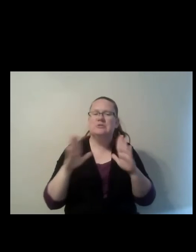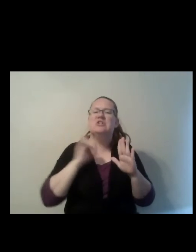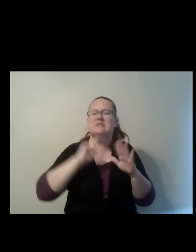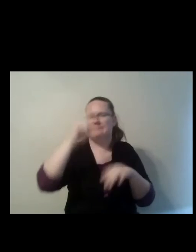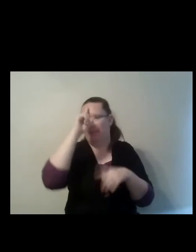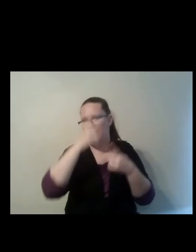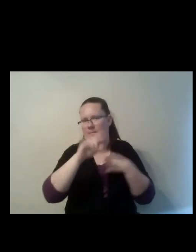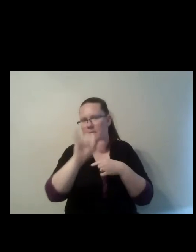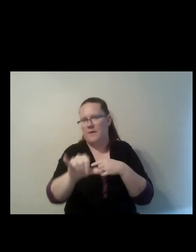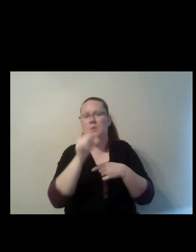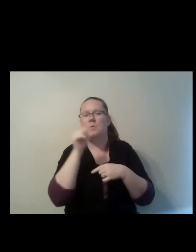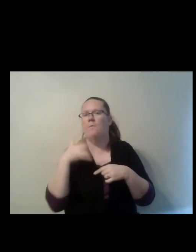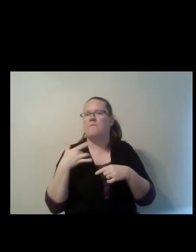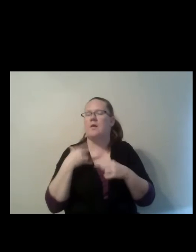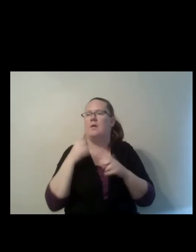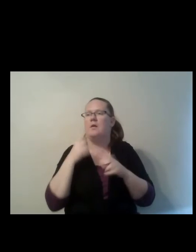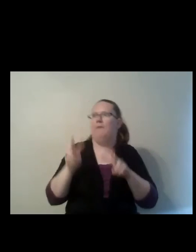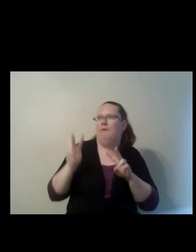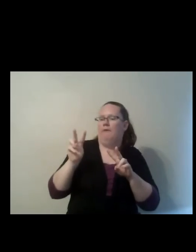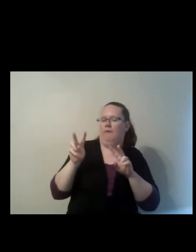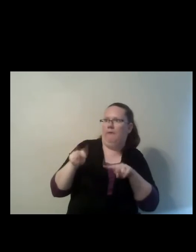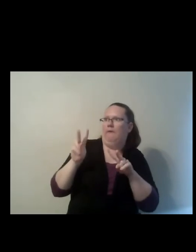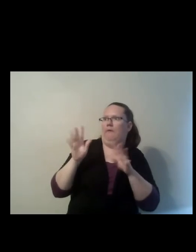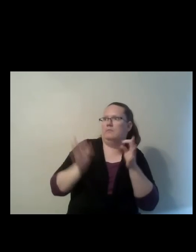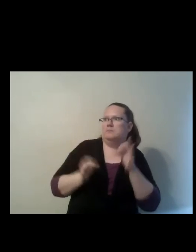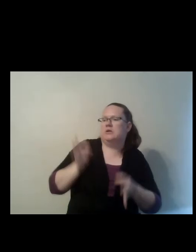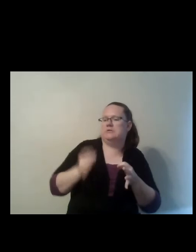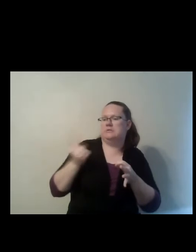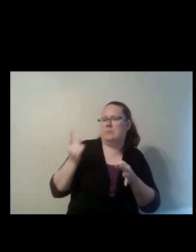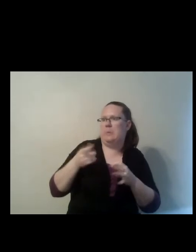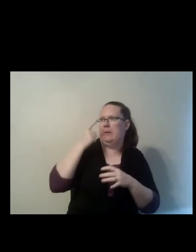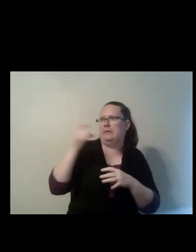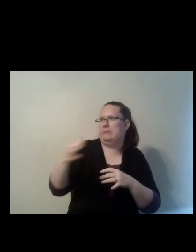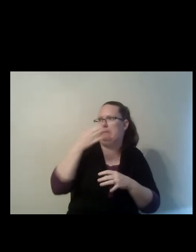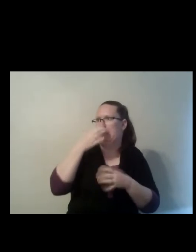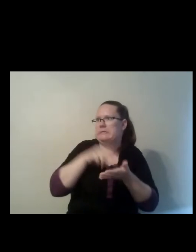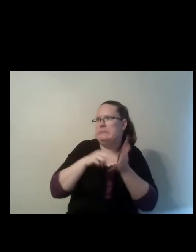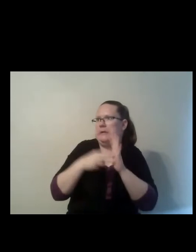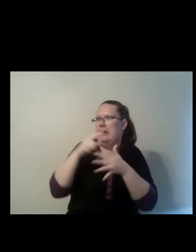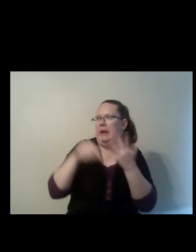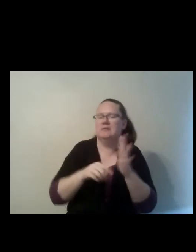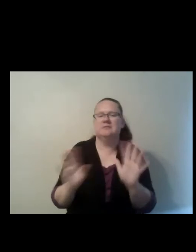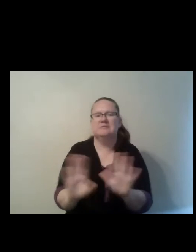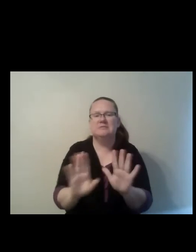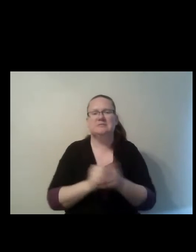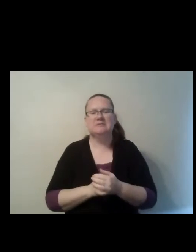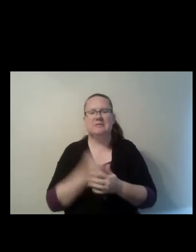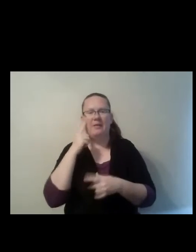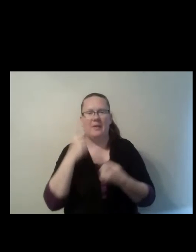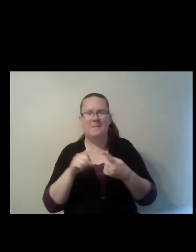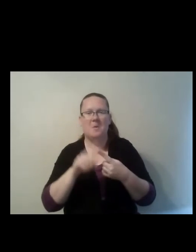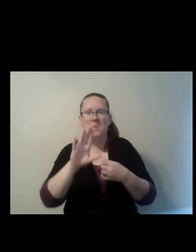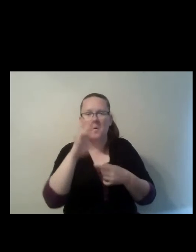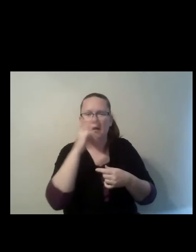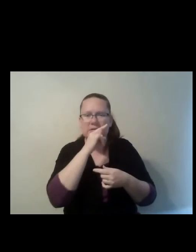let biases get in the way and have you prejudging someone because they're wearing a mask. When if you think about it, your kids are wearing the mask.